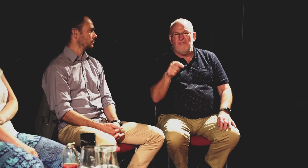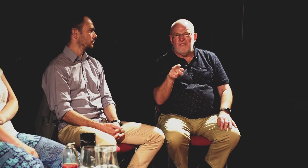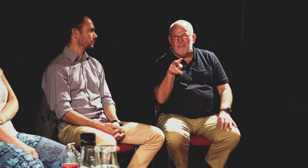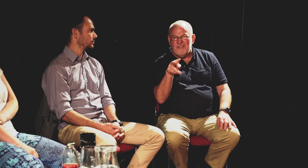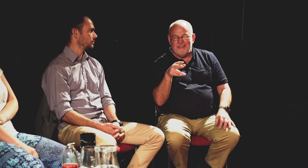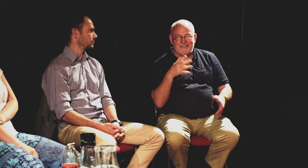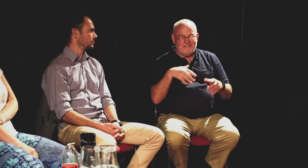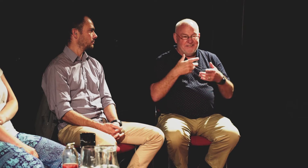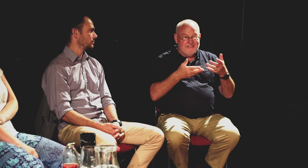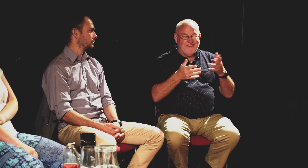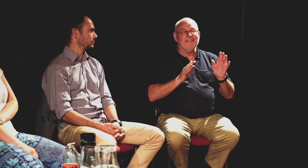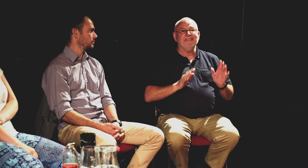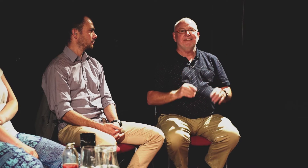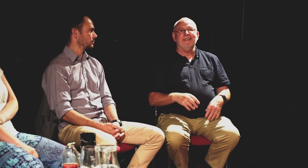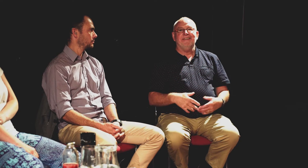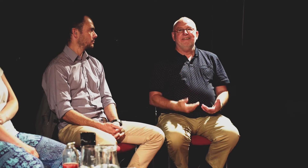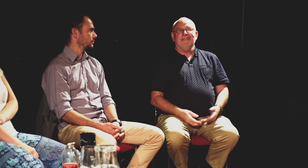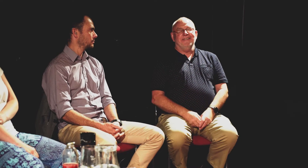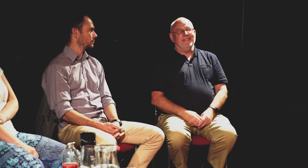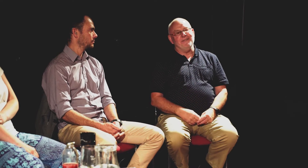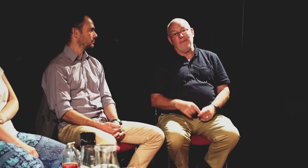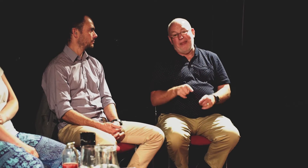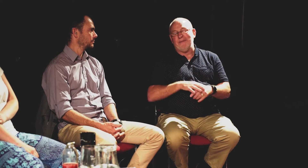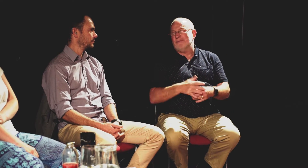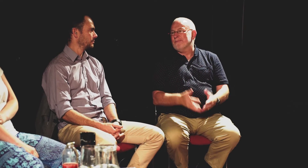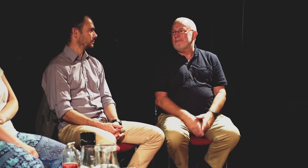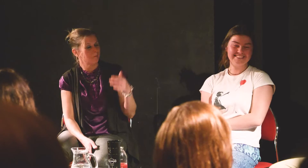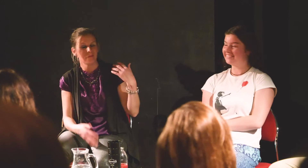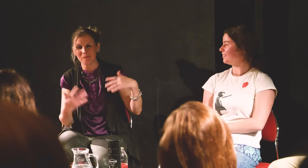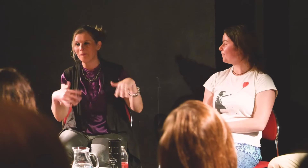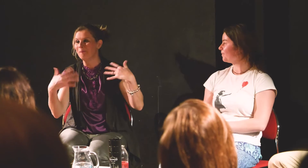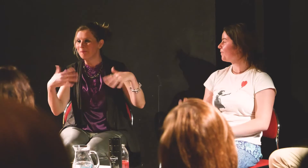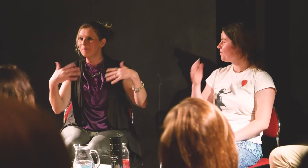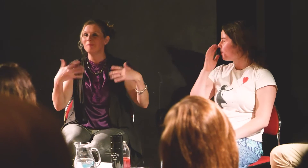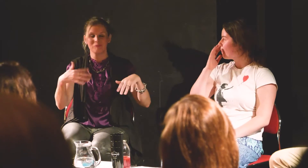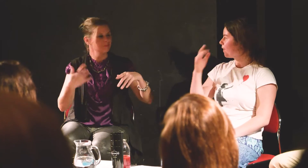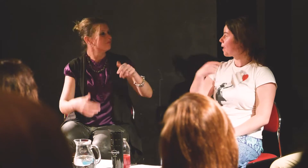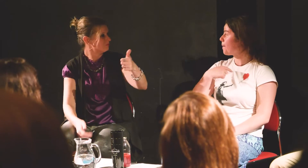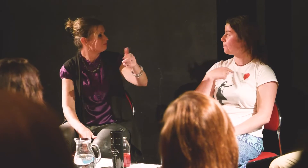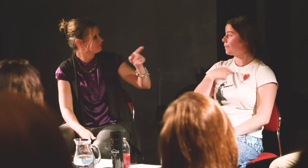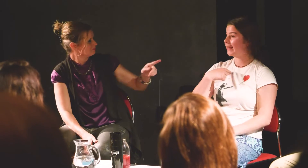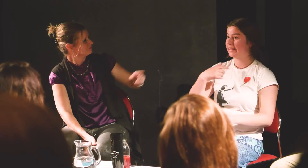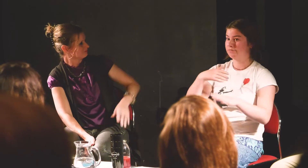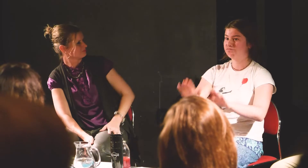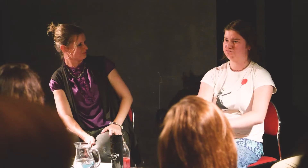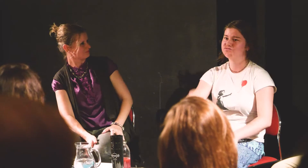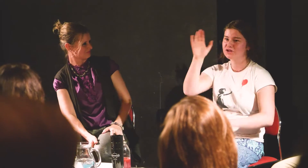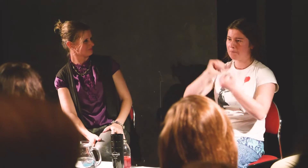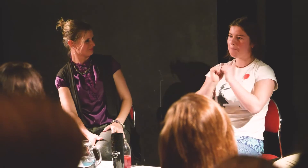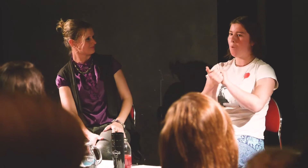few deaf there, and they were like, God, we can't understand you. Neither could the hearing people either. But it was a very weird time. Well, there you go. What about you, Megan?